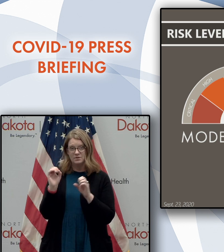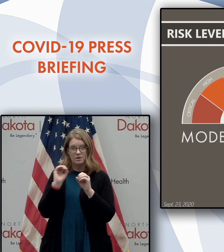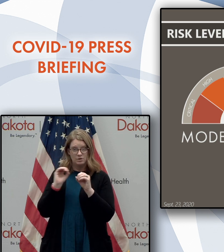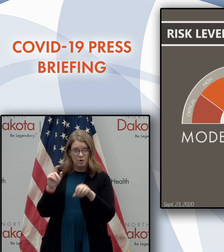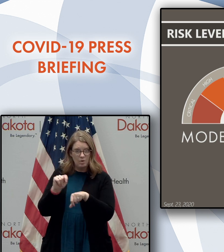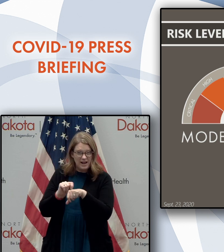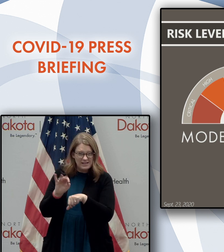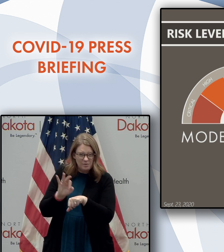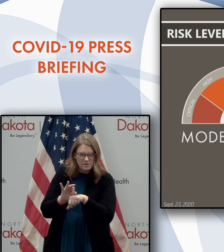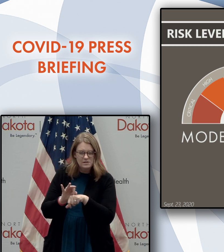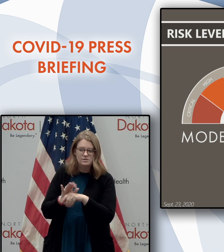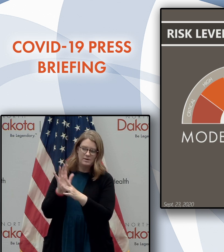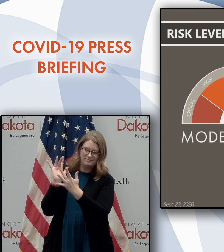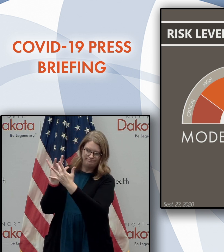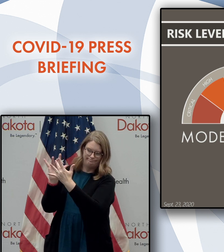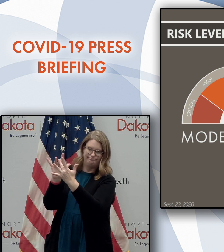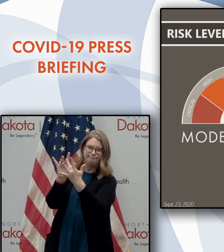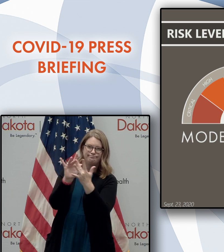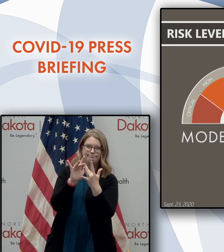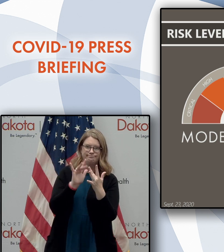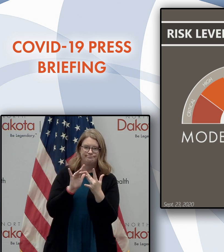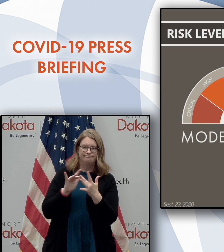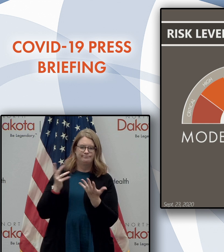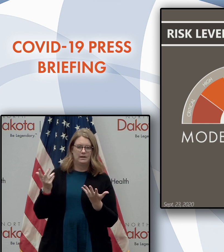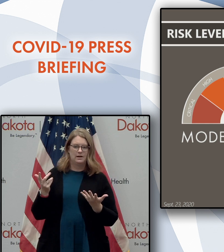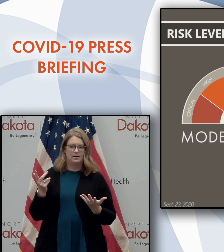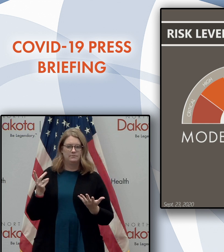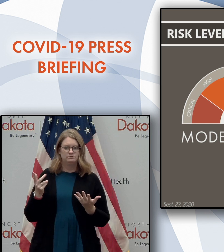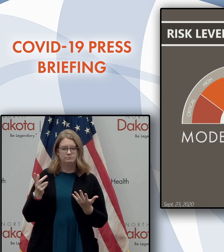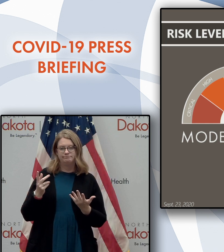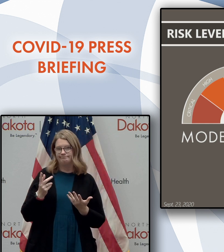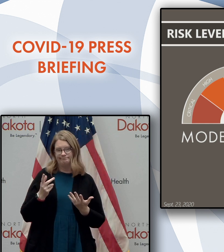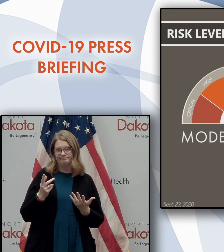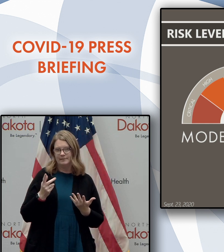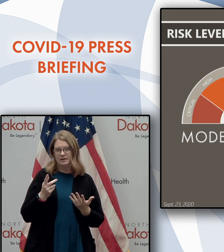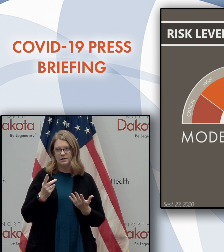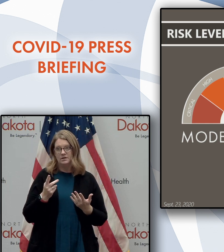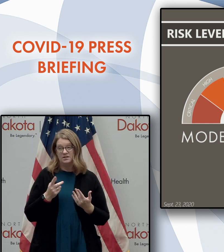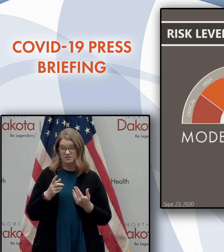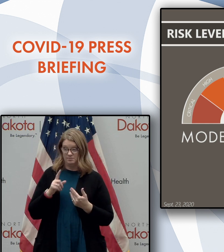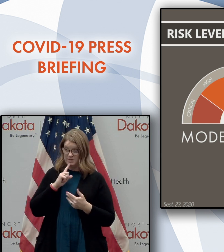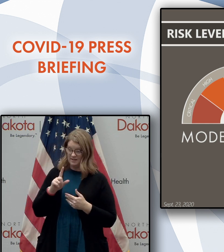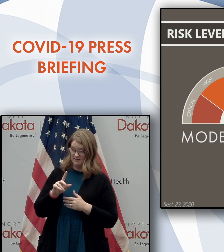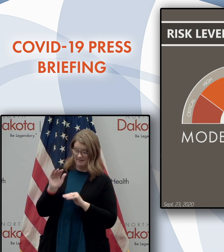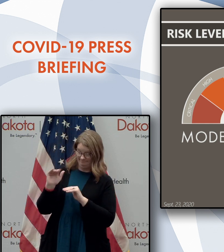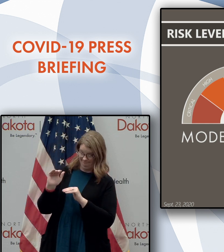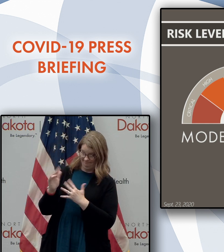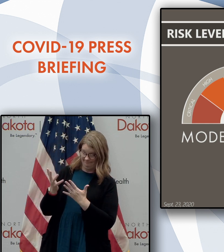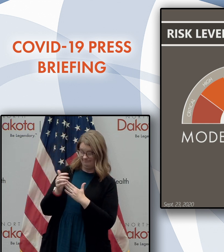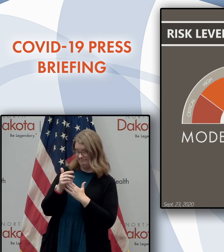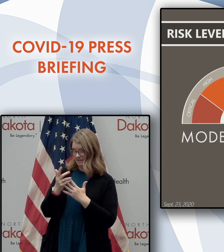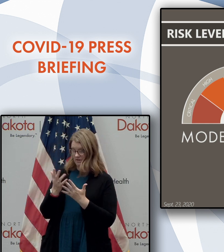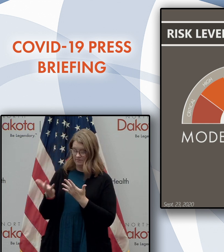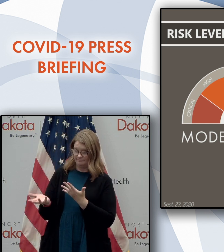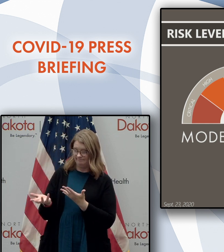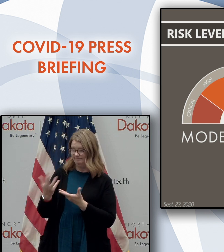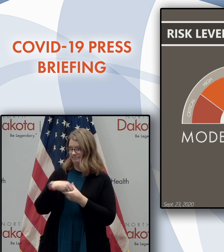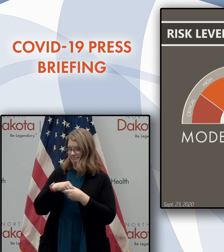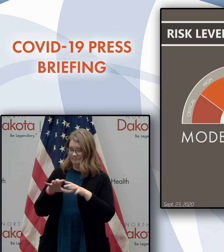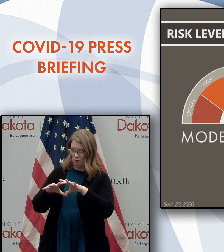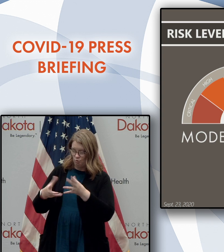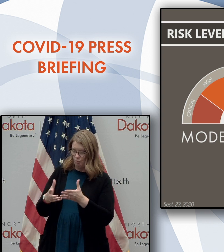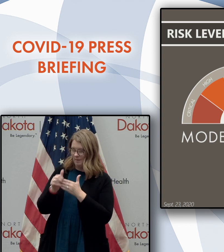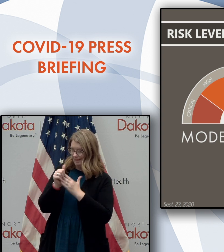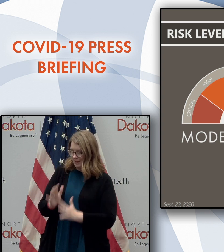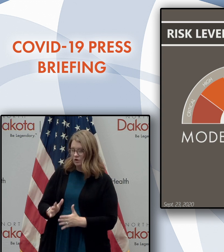forces. We have asked them to pull together whatever leaders they need, whether it's school, university,